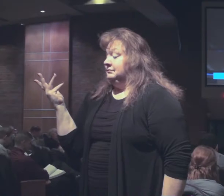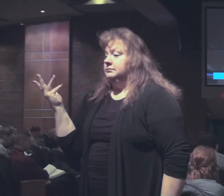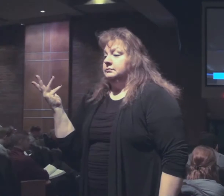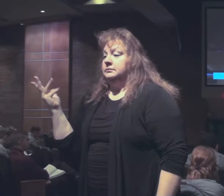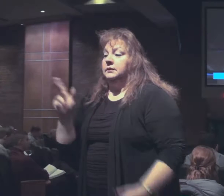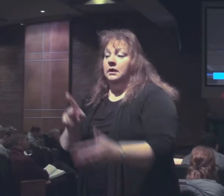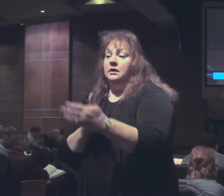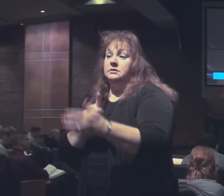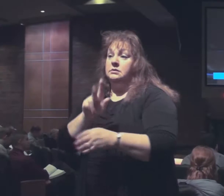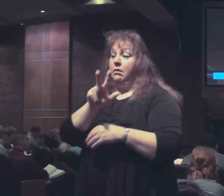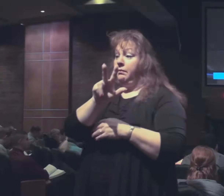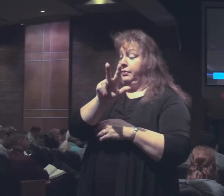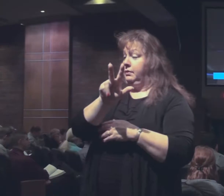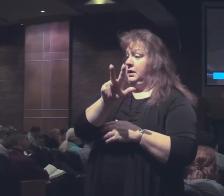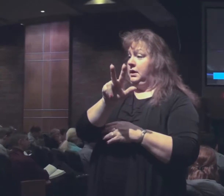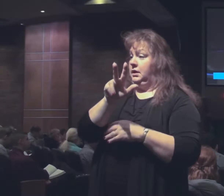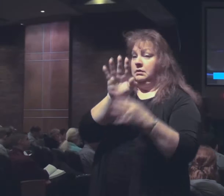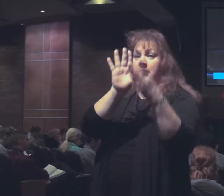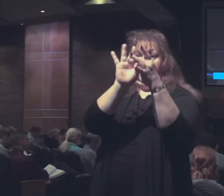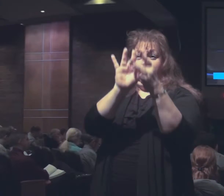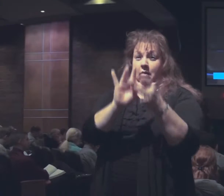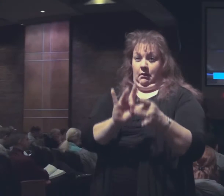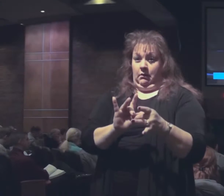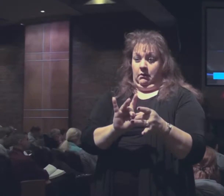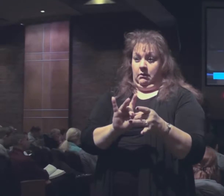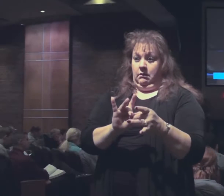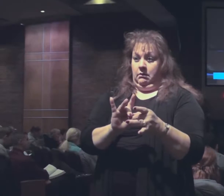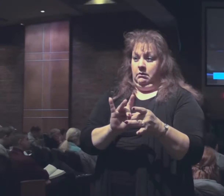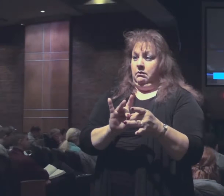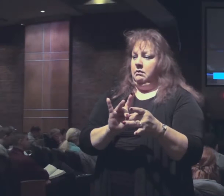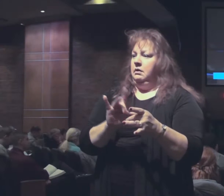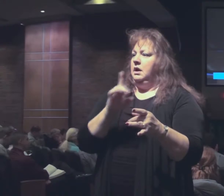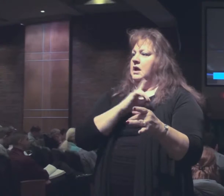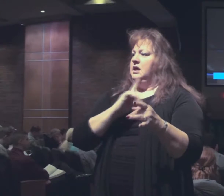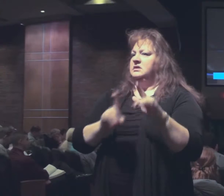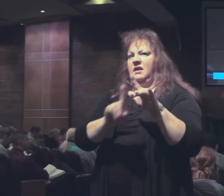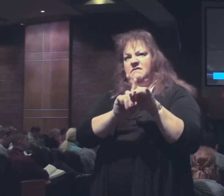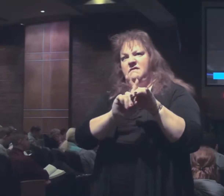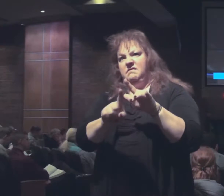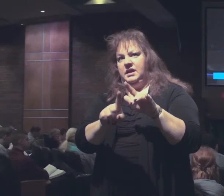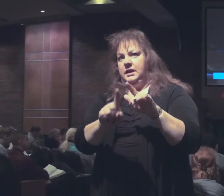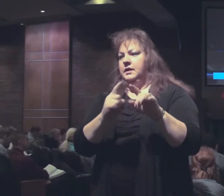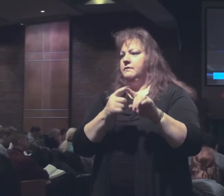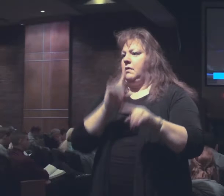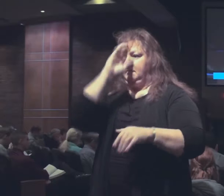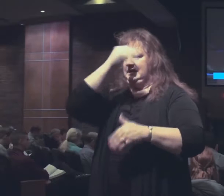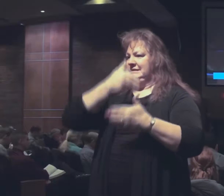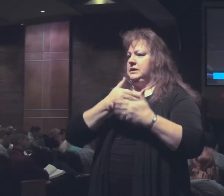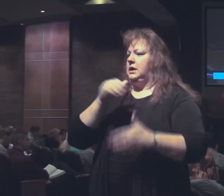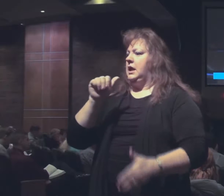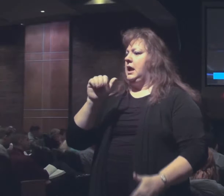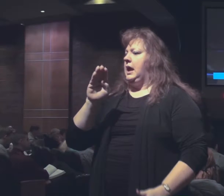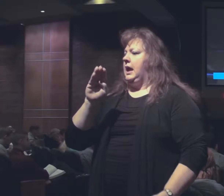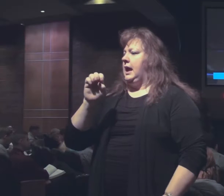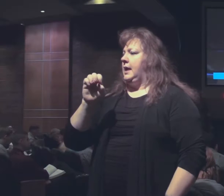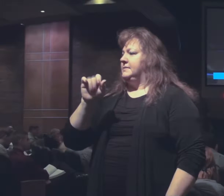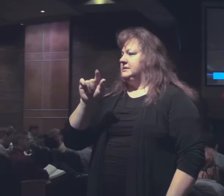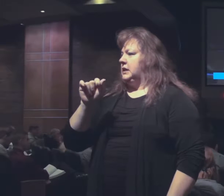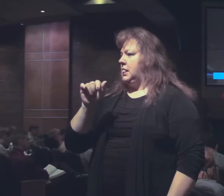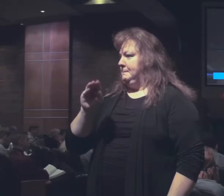In Psalm 3, the context was David fleeing from Absalom. That was the